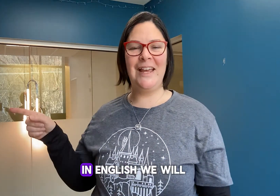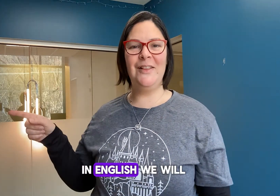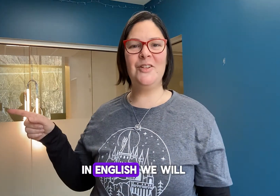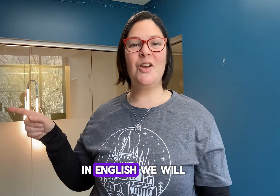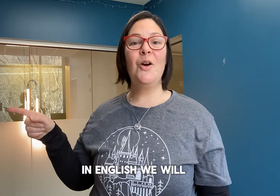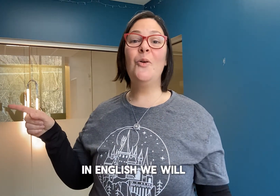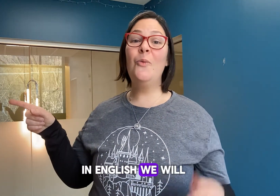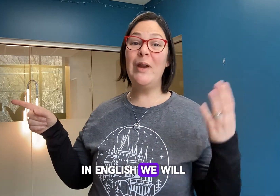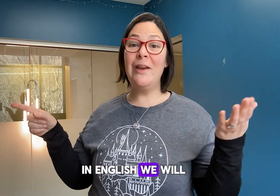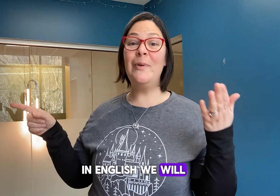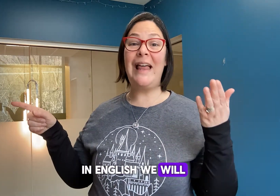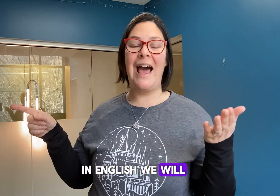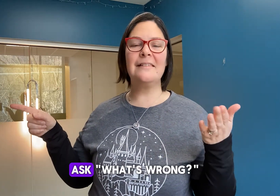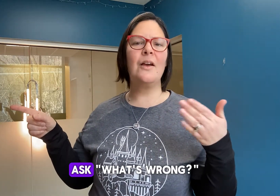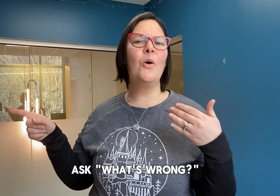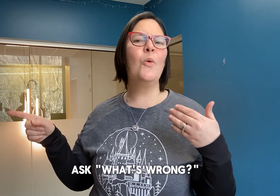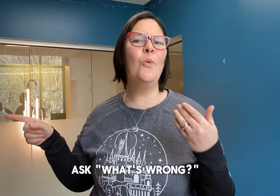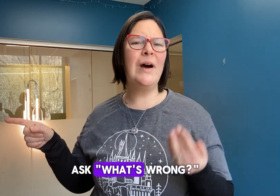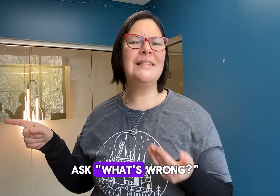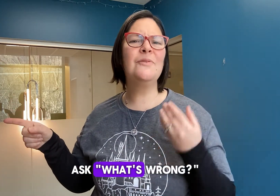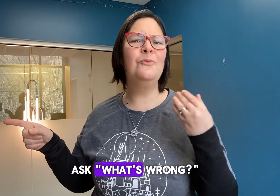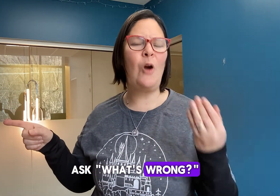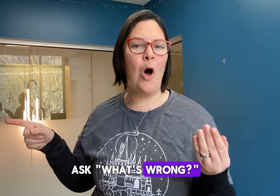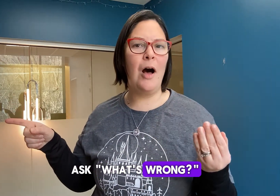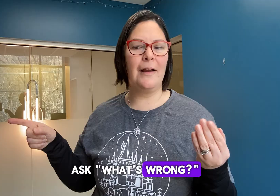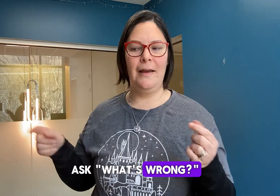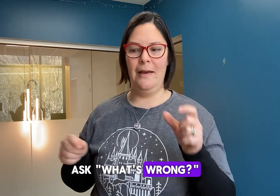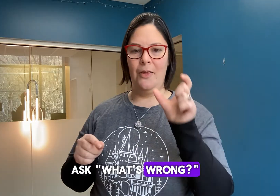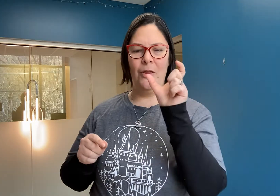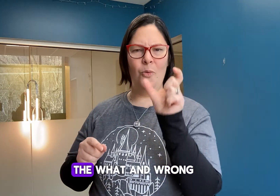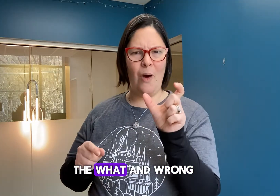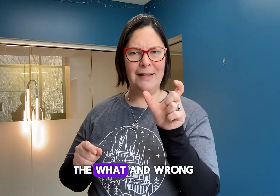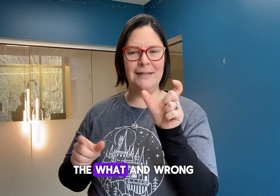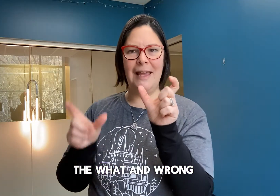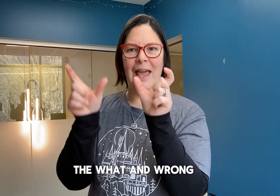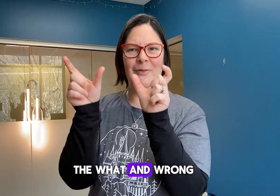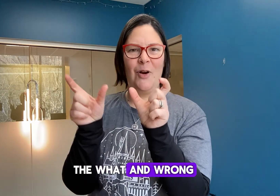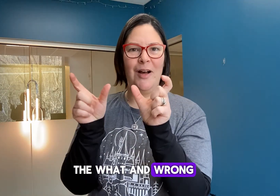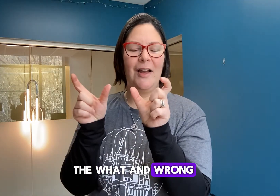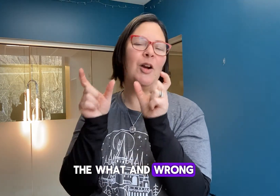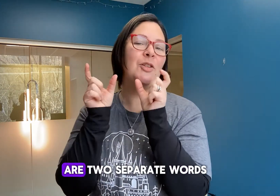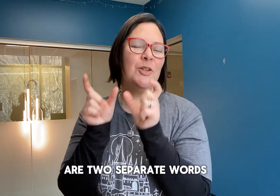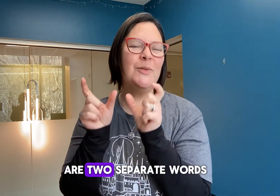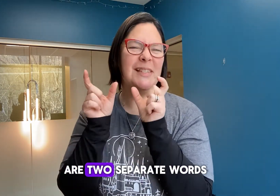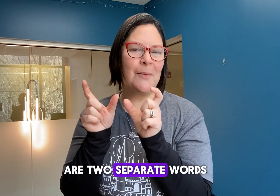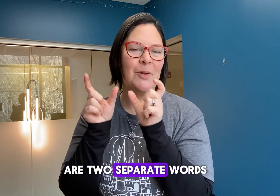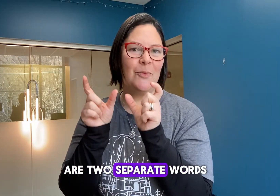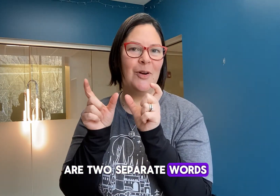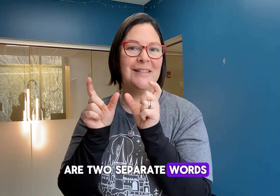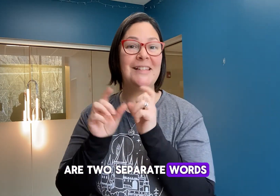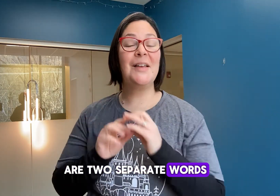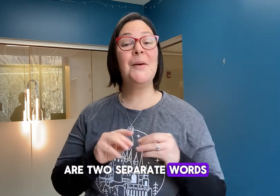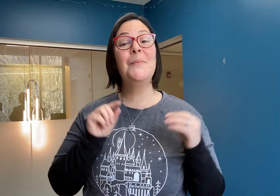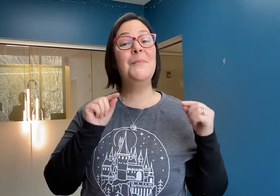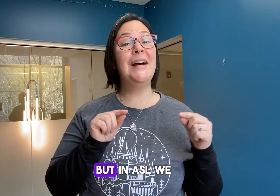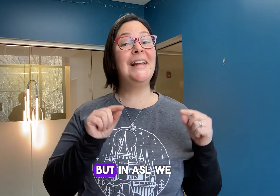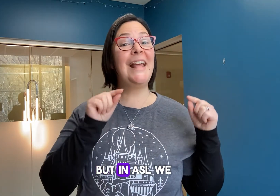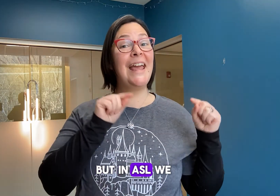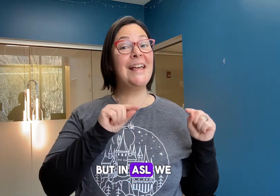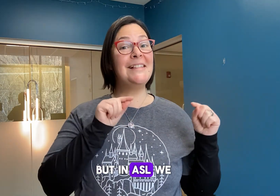English, we will ask, what's wrong? The what and wrong are two separate words. But in